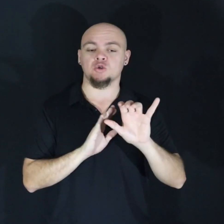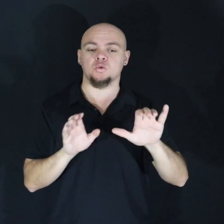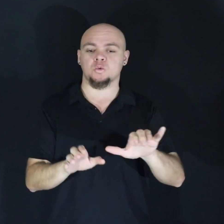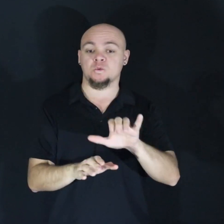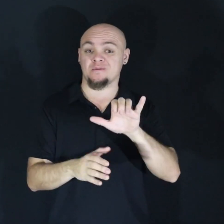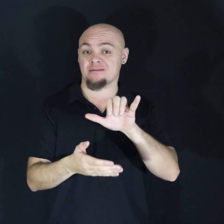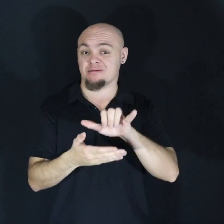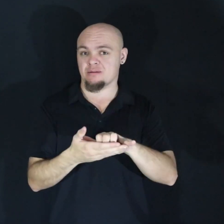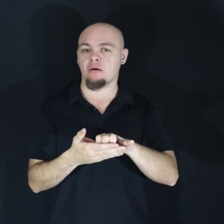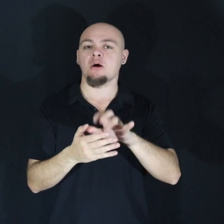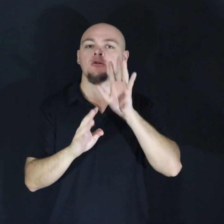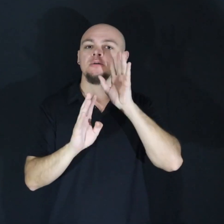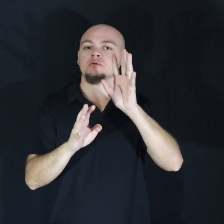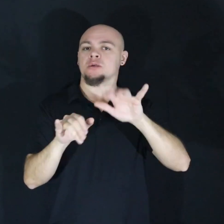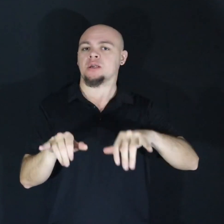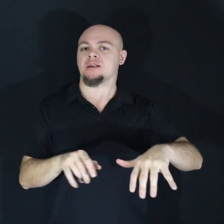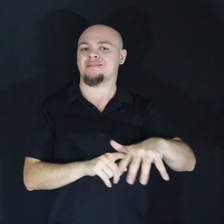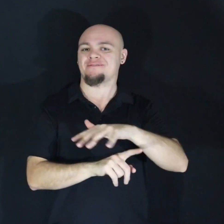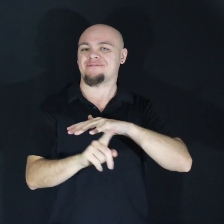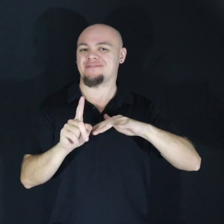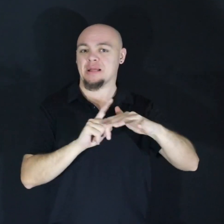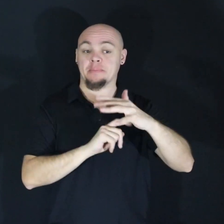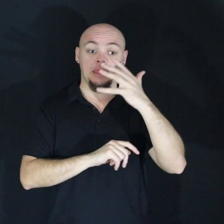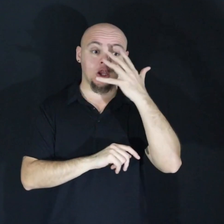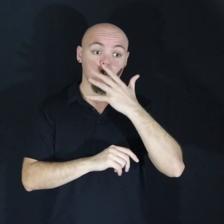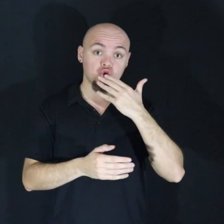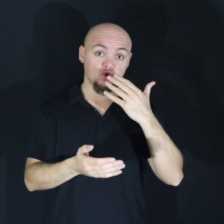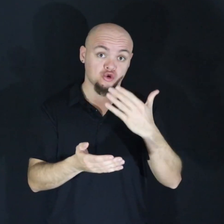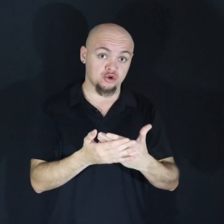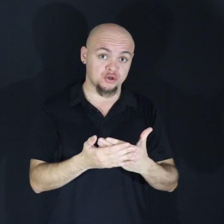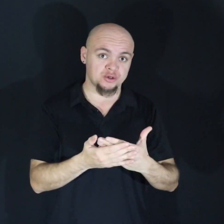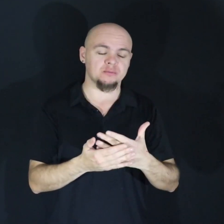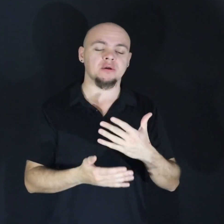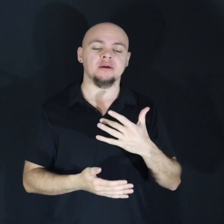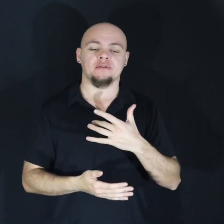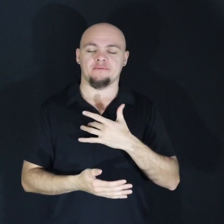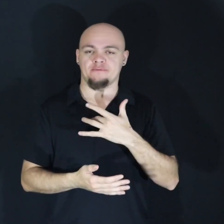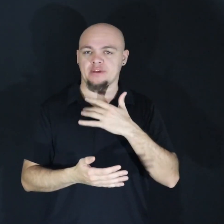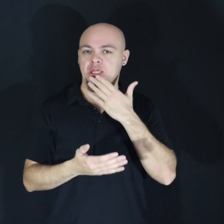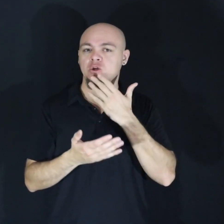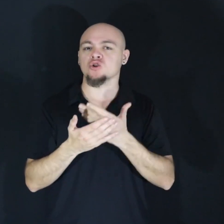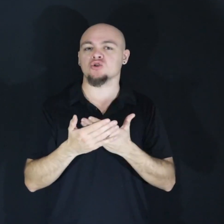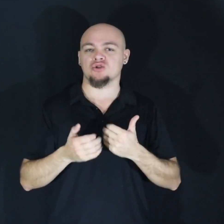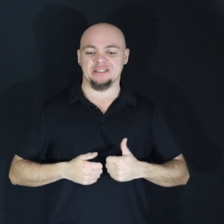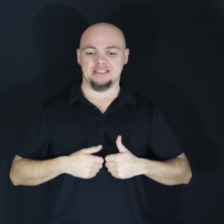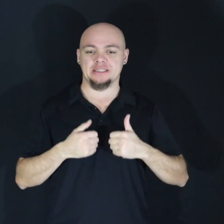you'll be creating environments that not only look good, but feel good to live in.